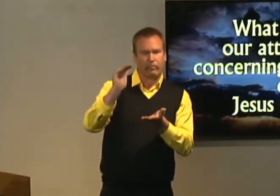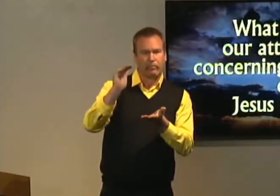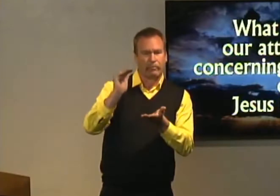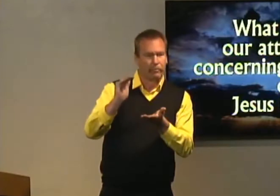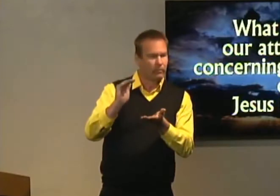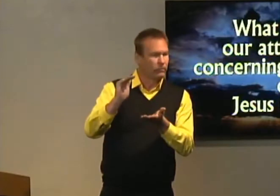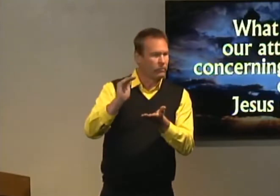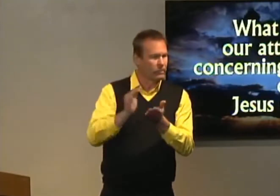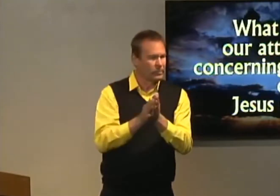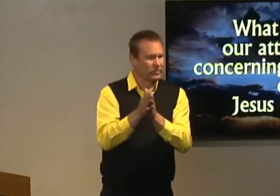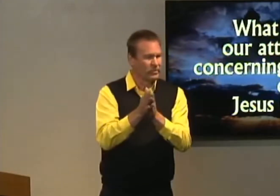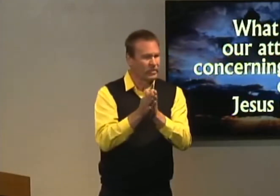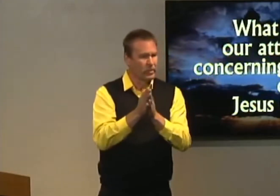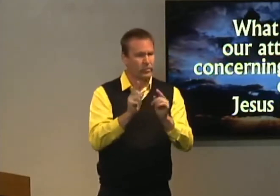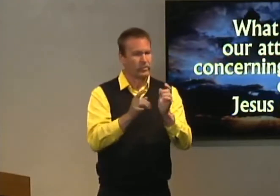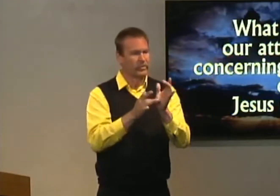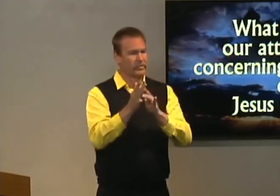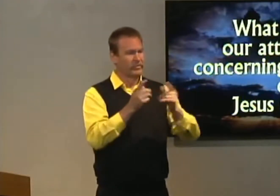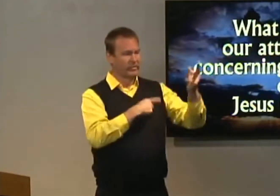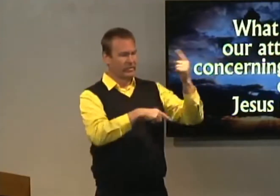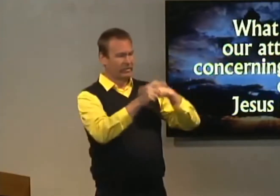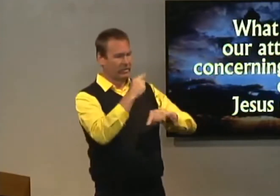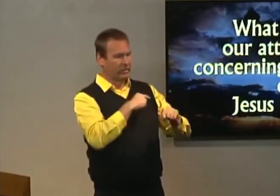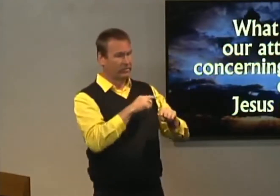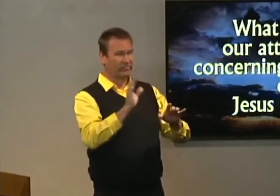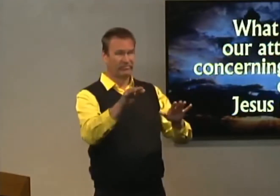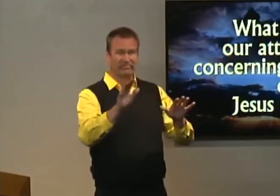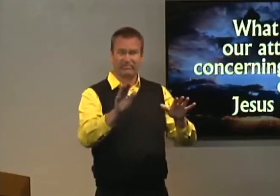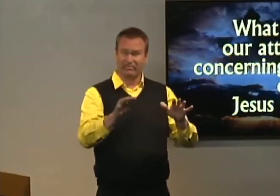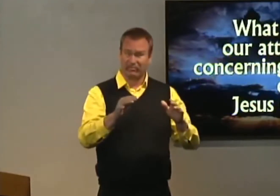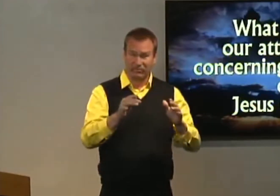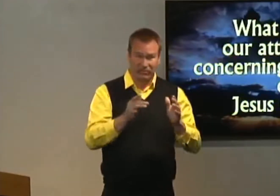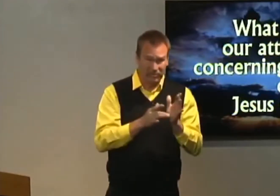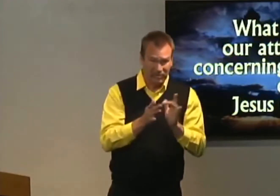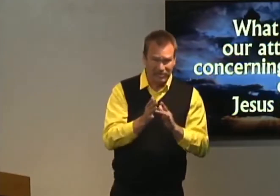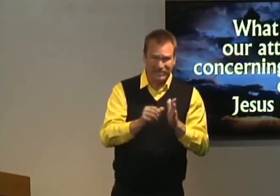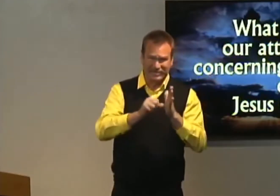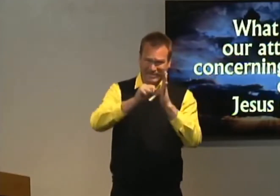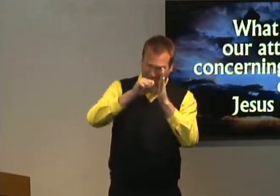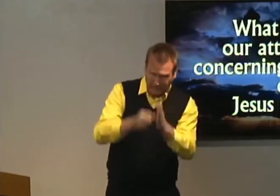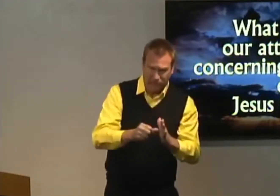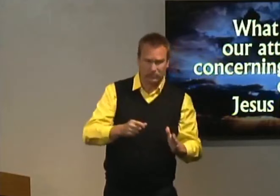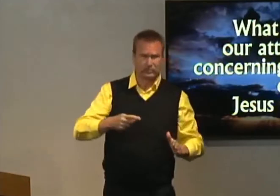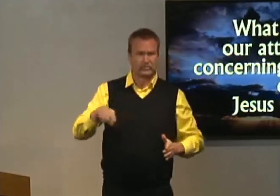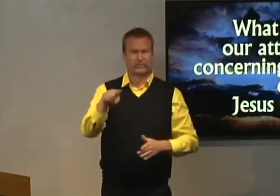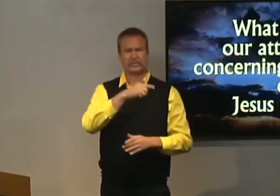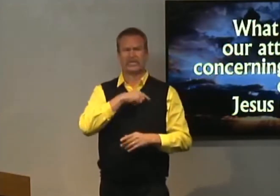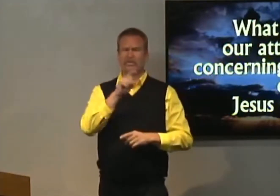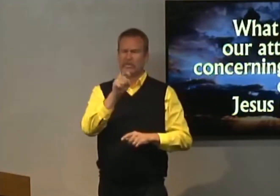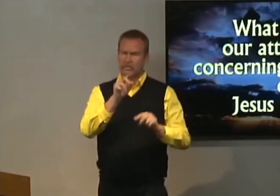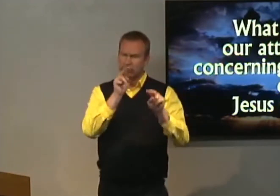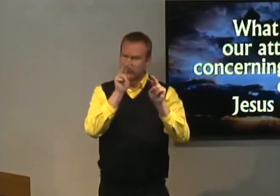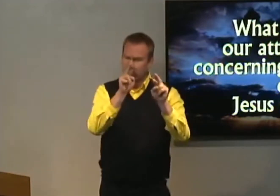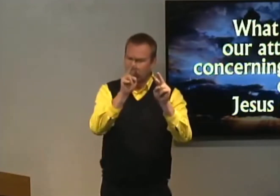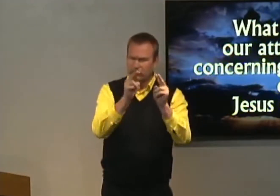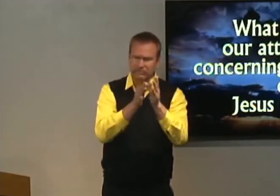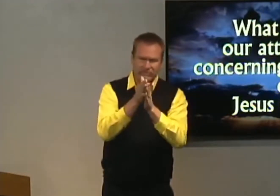attitude becomes one of, they're not really excited about Christ's return, but this is emphasized that we are to